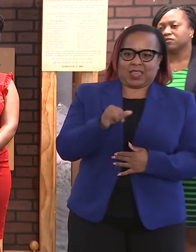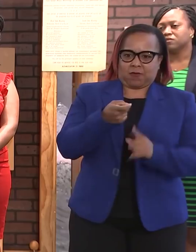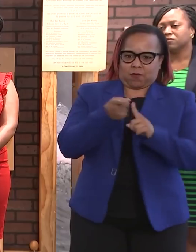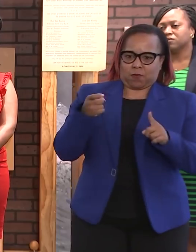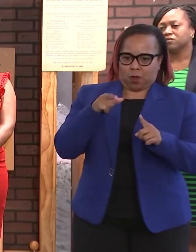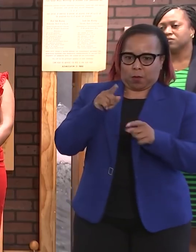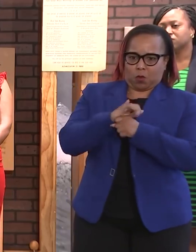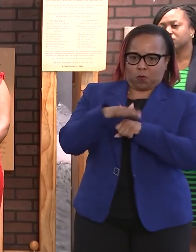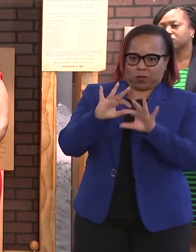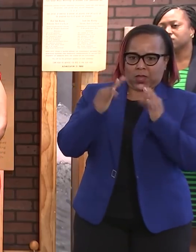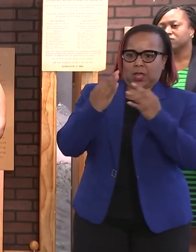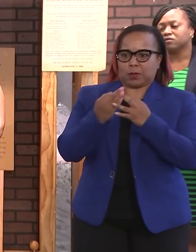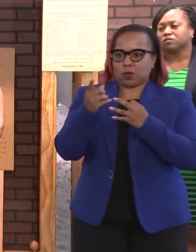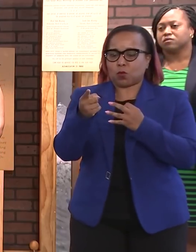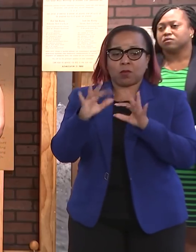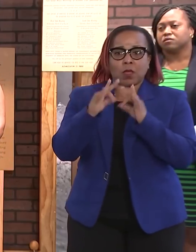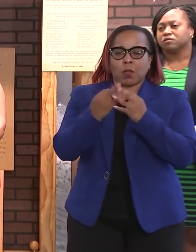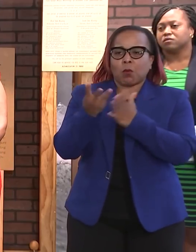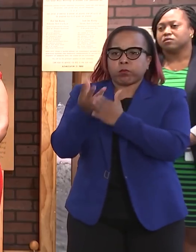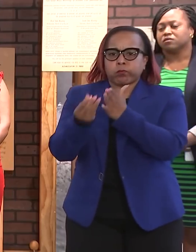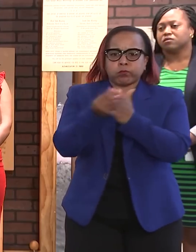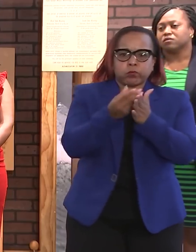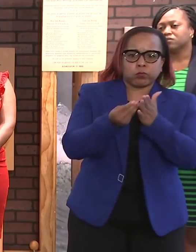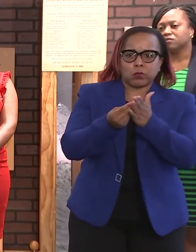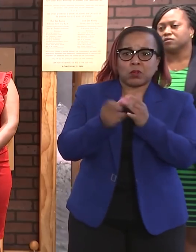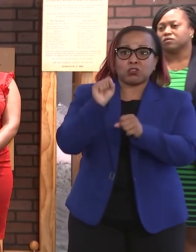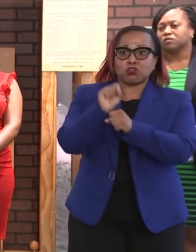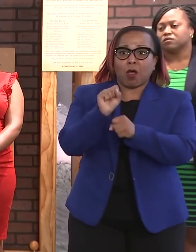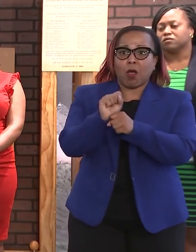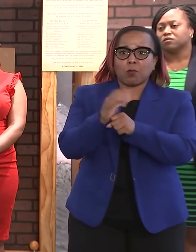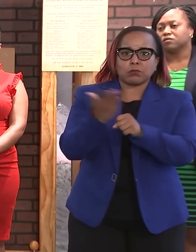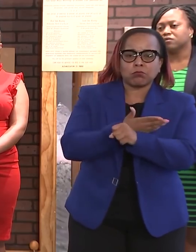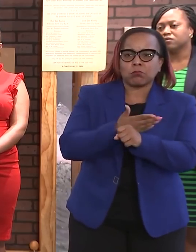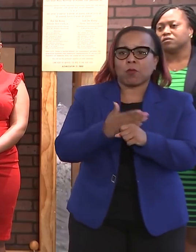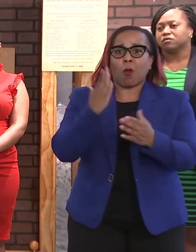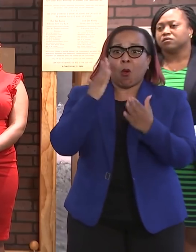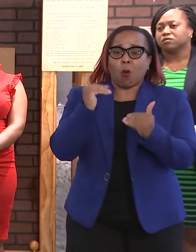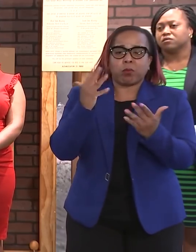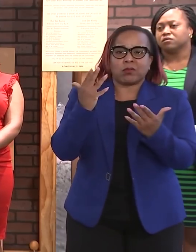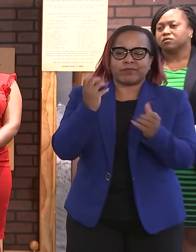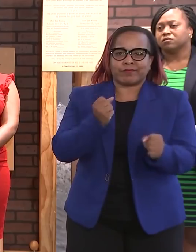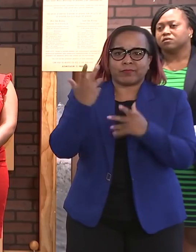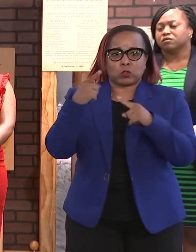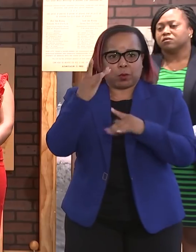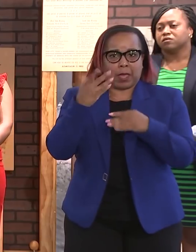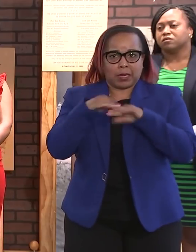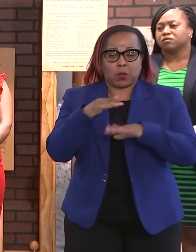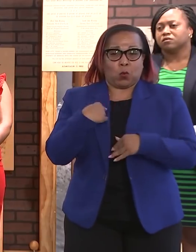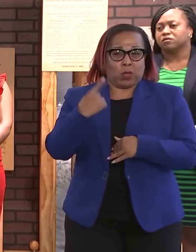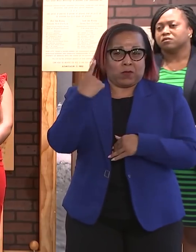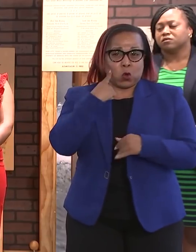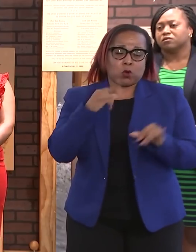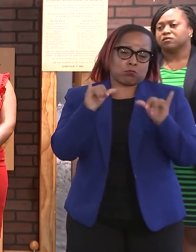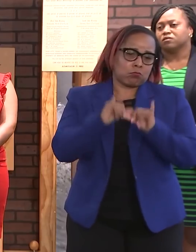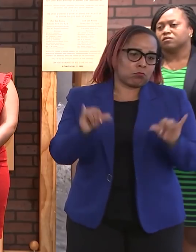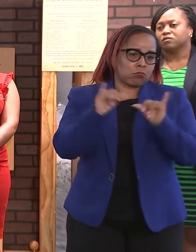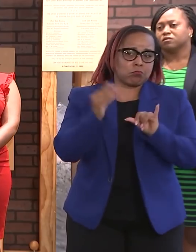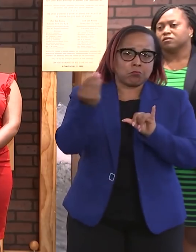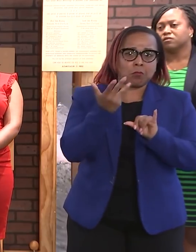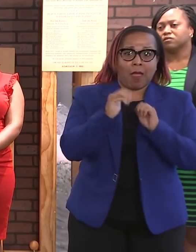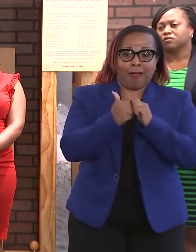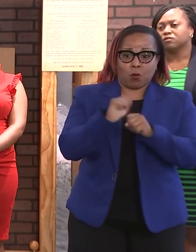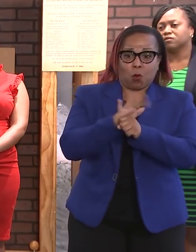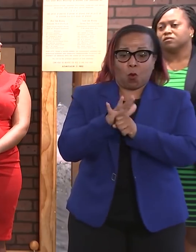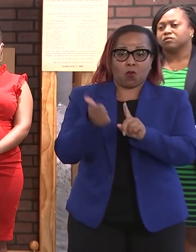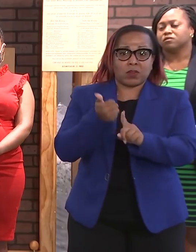COVID on families who have lost loved ones, lost jobs, lost hope during the pandemic, and we've heard over and over again how